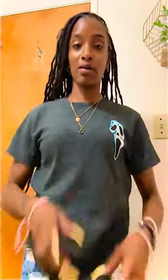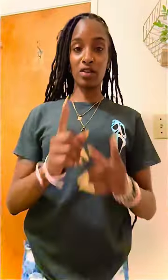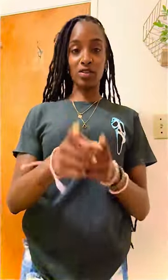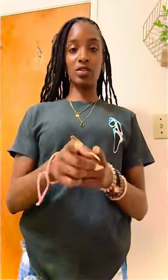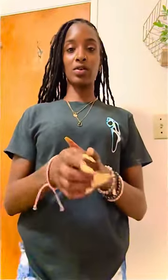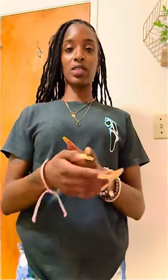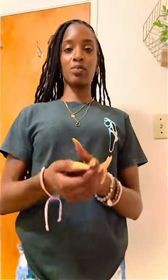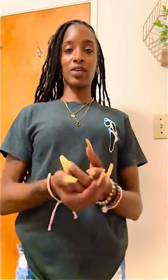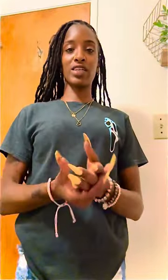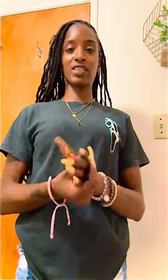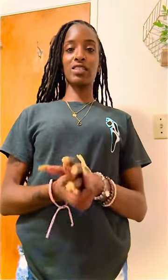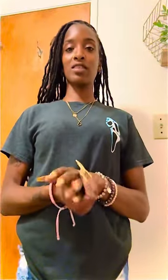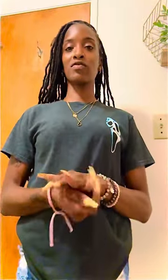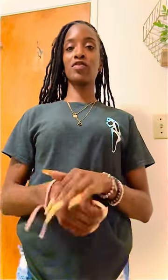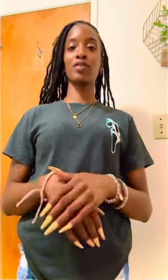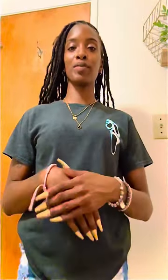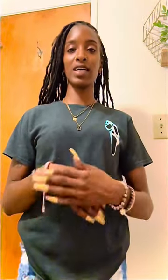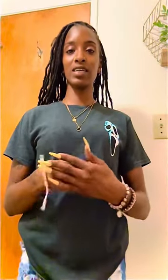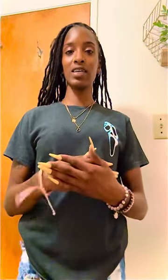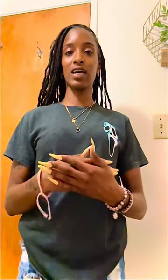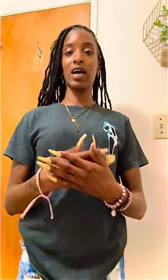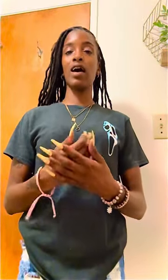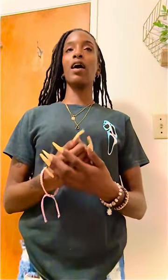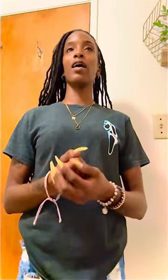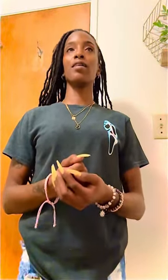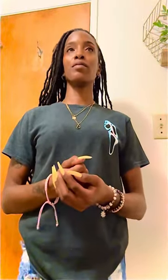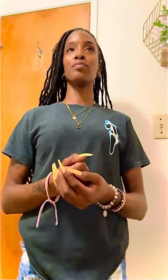also an experience for me,